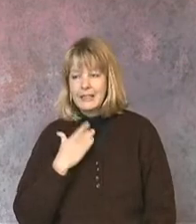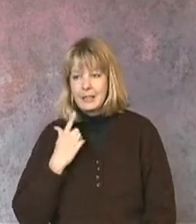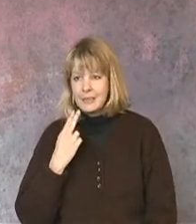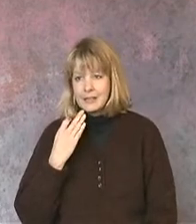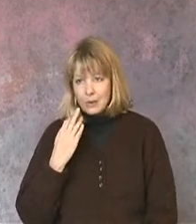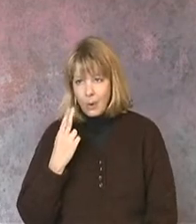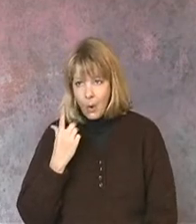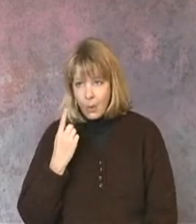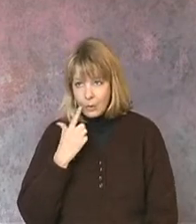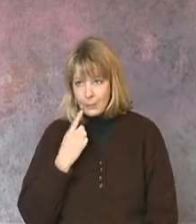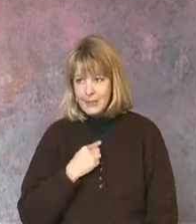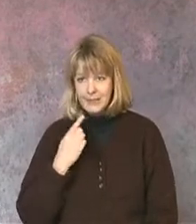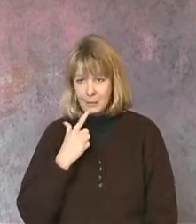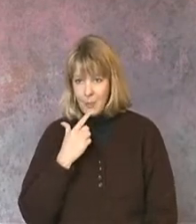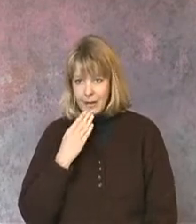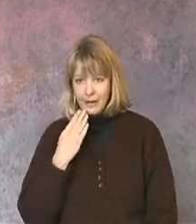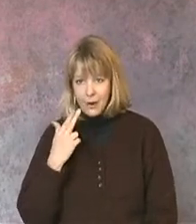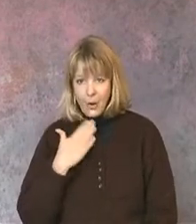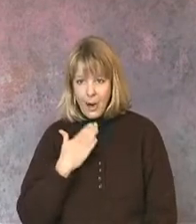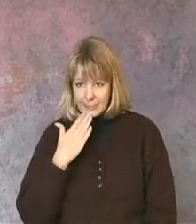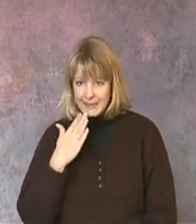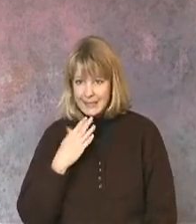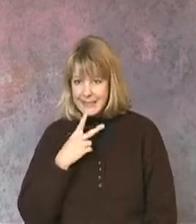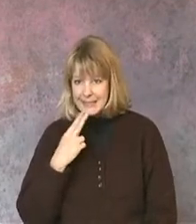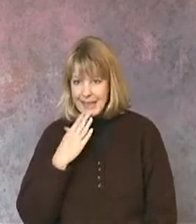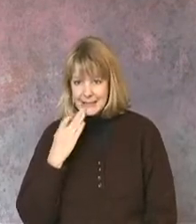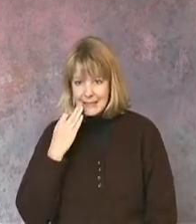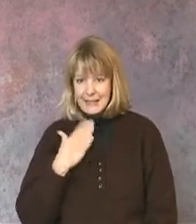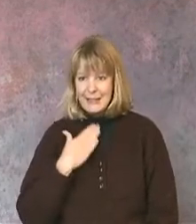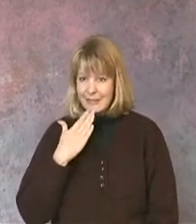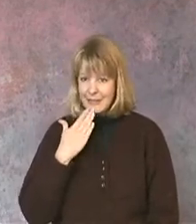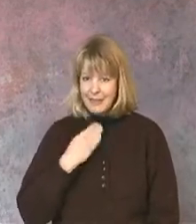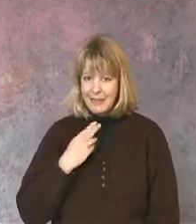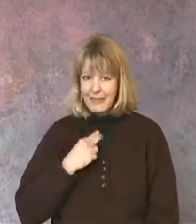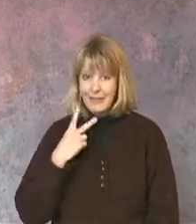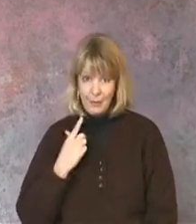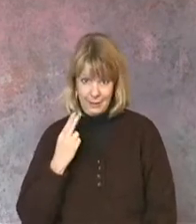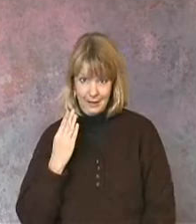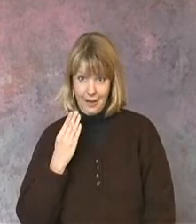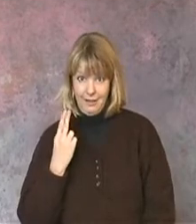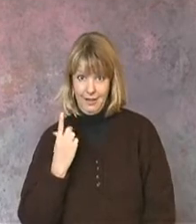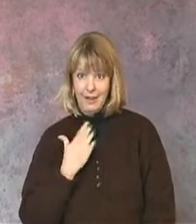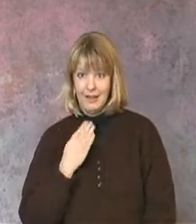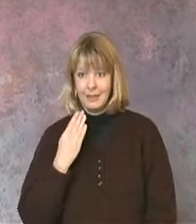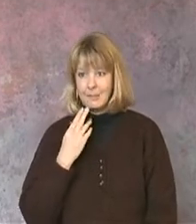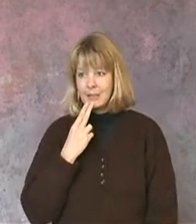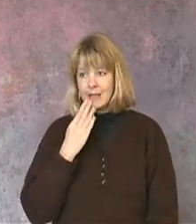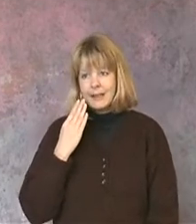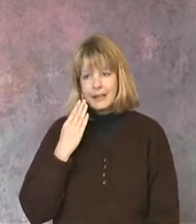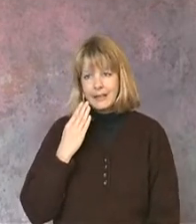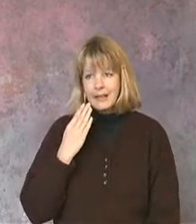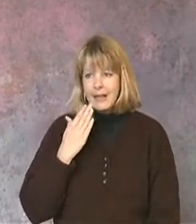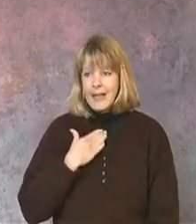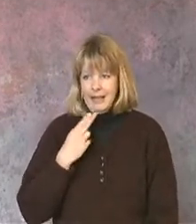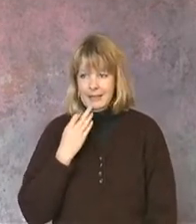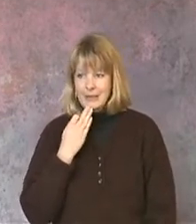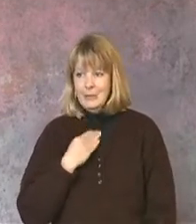was so cold, we didn't want to go out to check to see if anything was on the line. Then, as soon